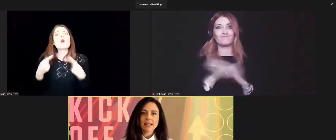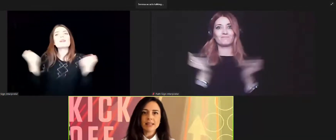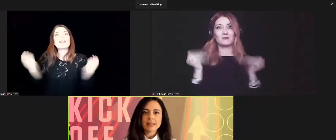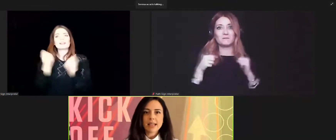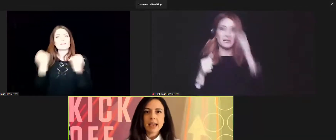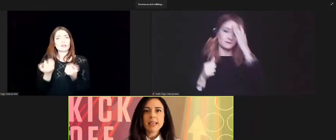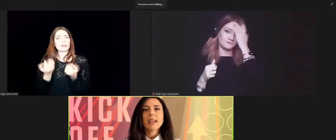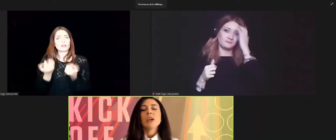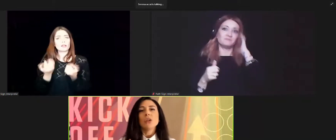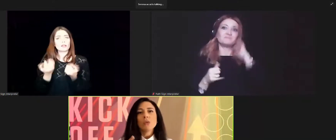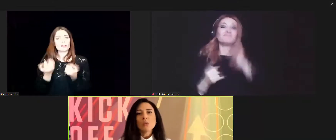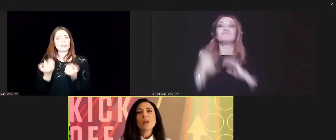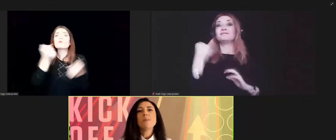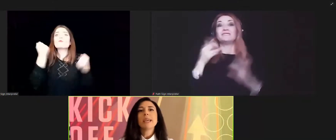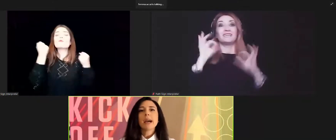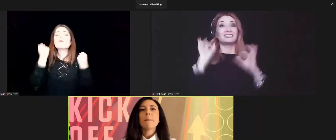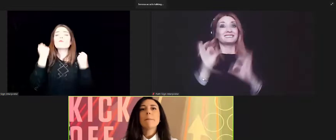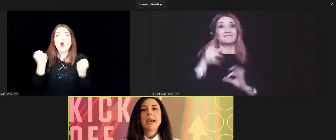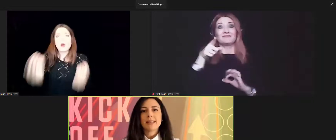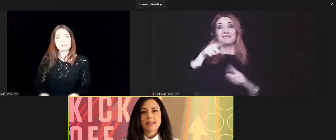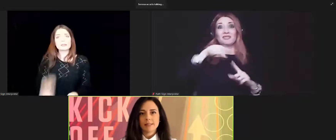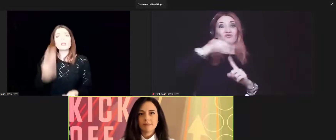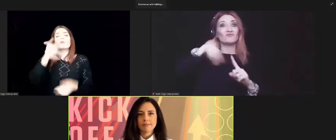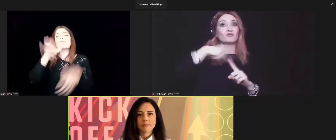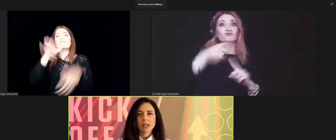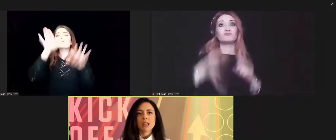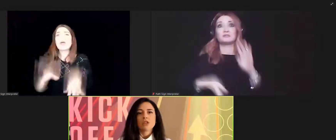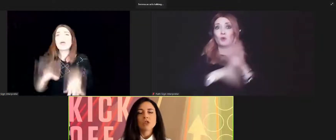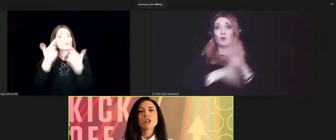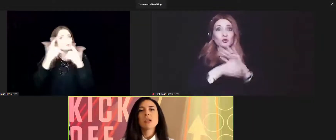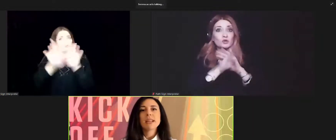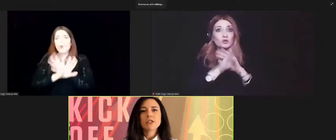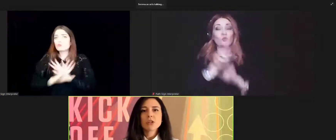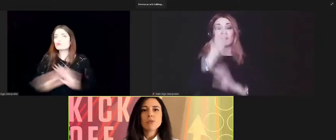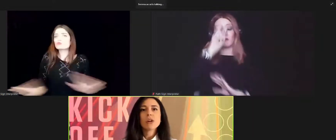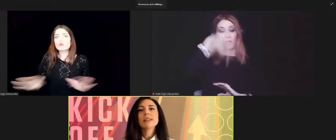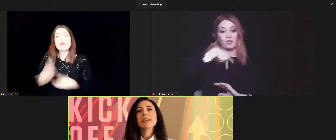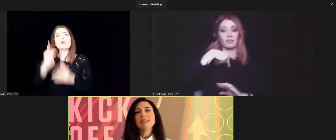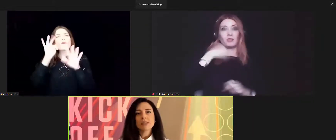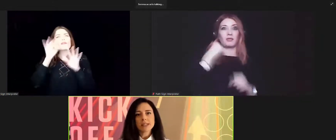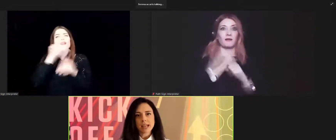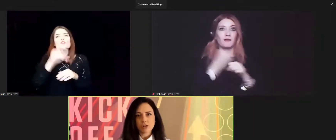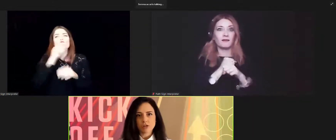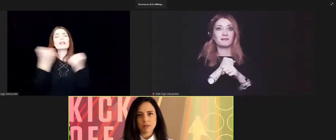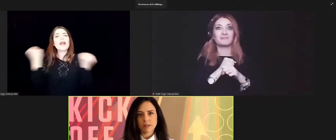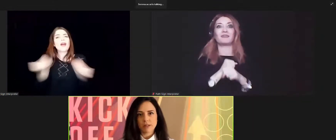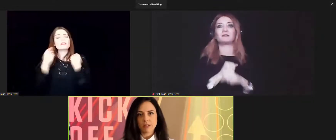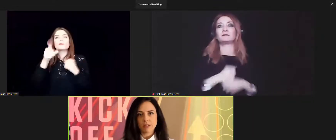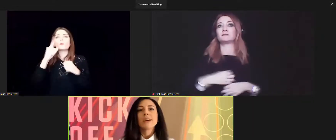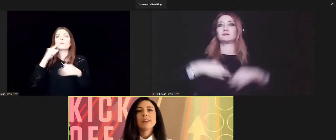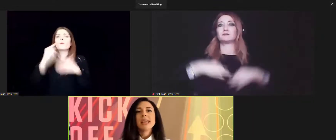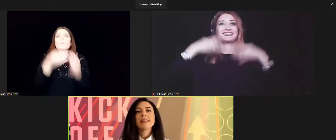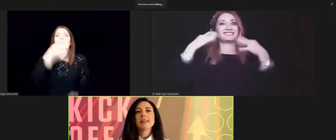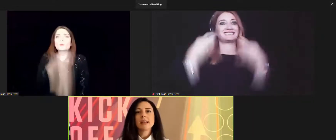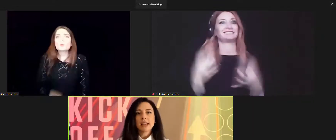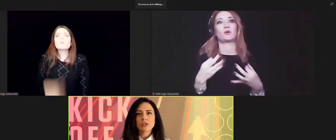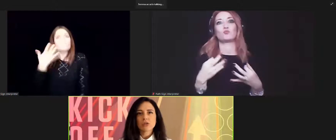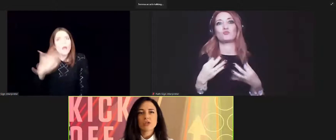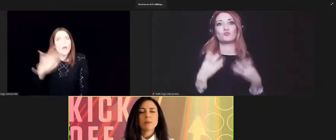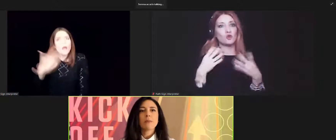next 90 days, you will become better. So the magic word is retention.